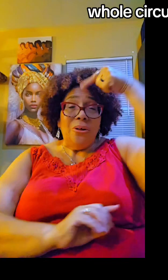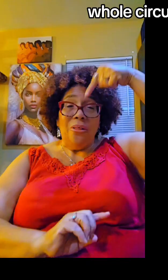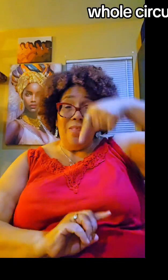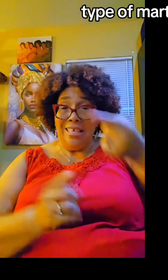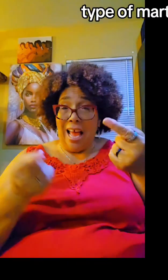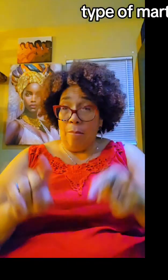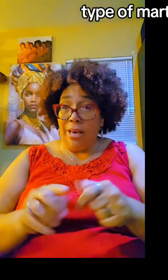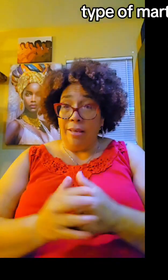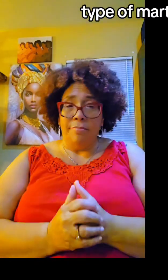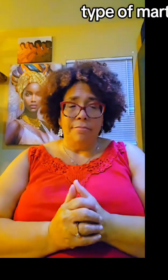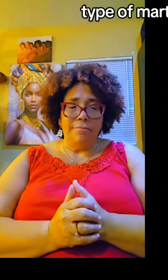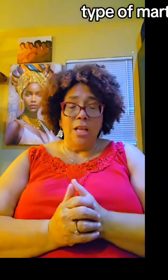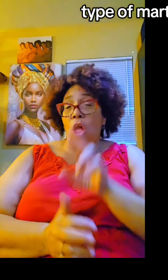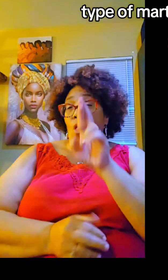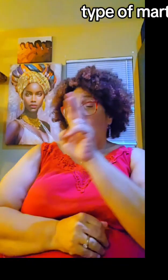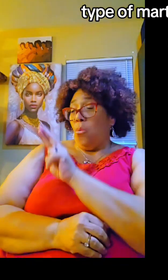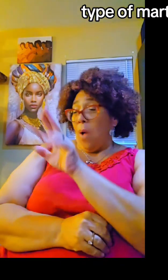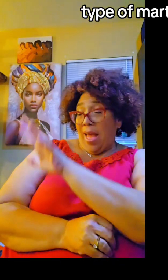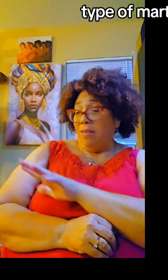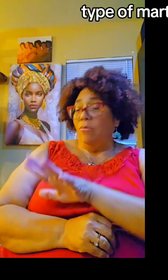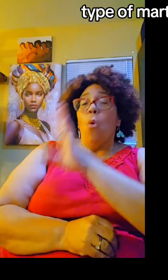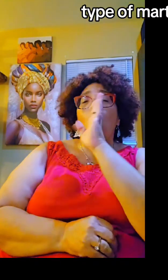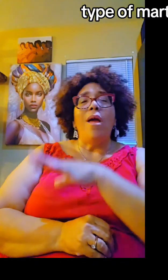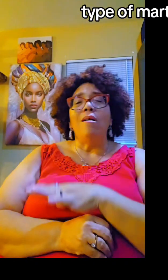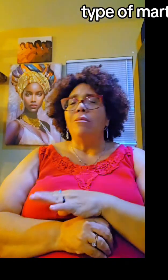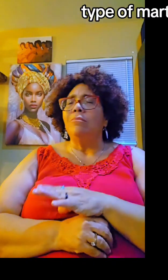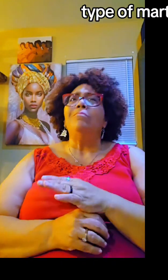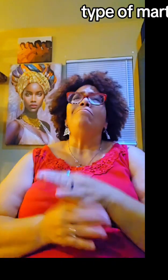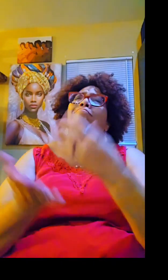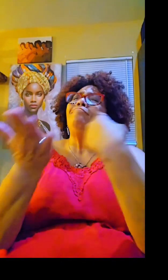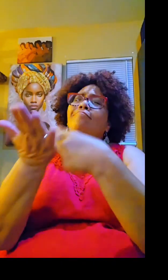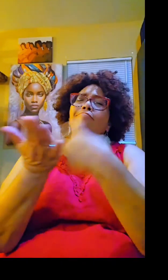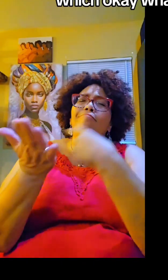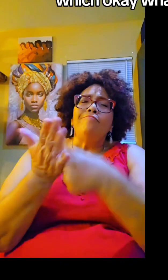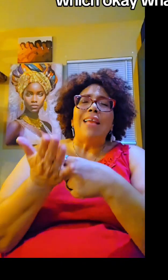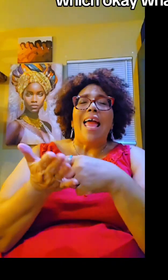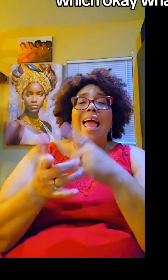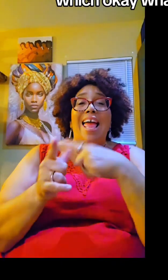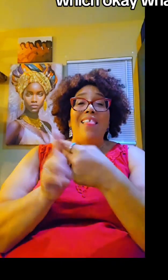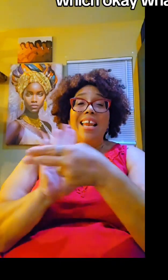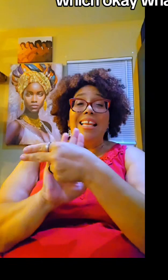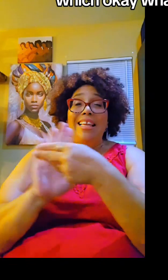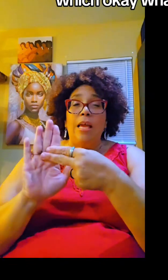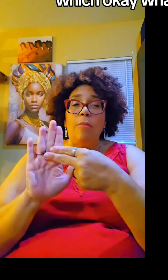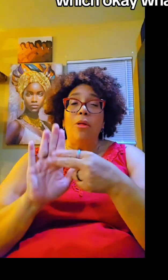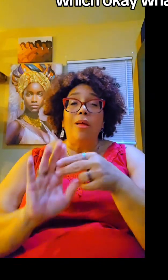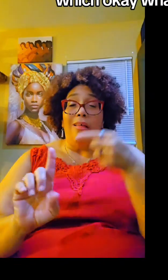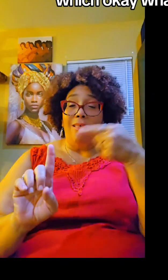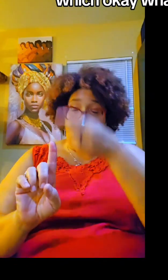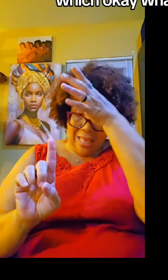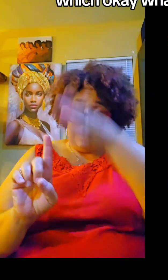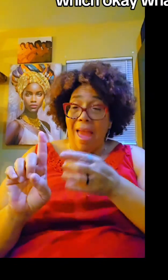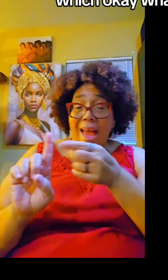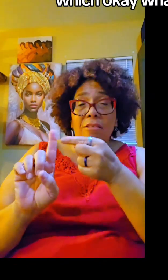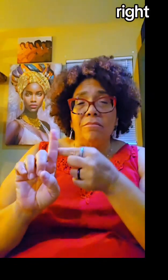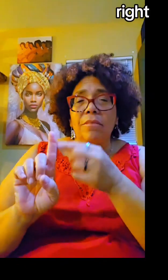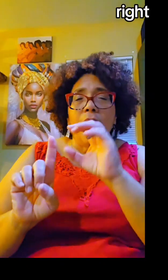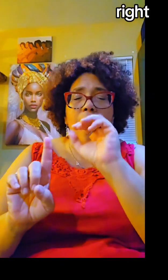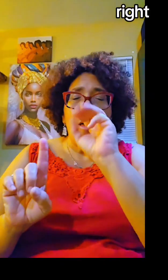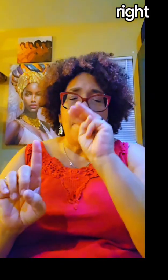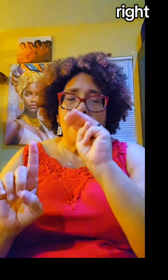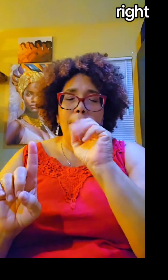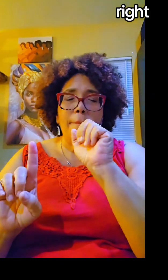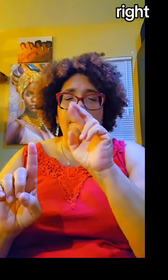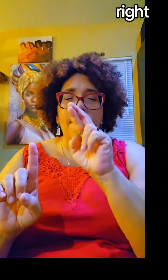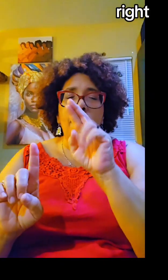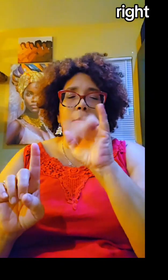whole circus of it, and he will probably be some type of martyr, which, okay, whatever. But that's what's